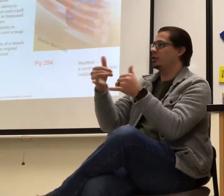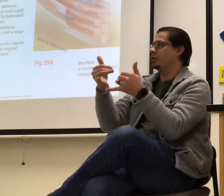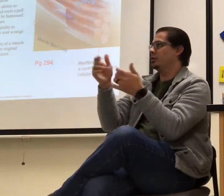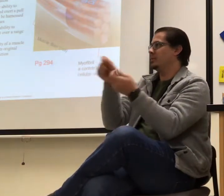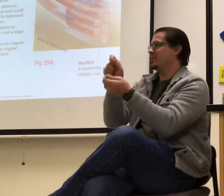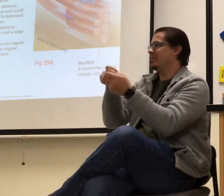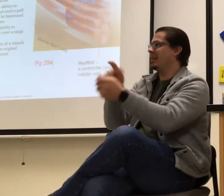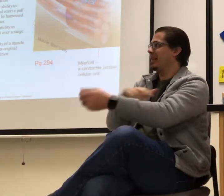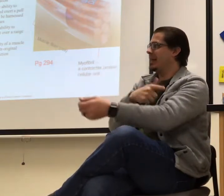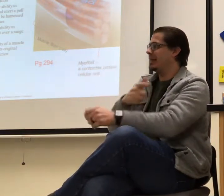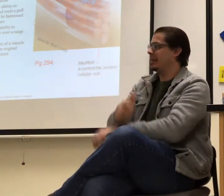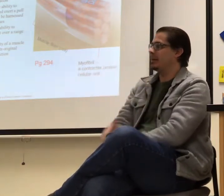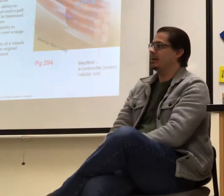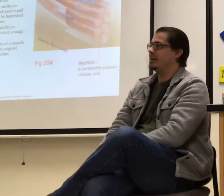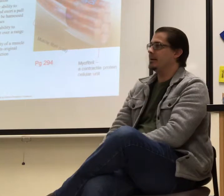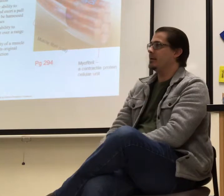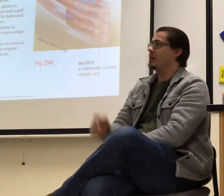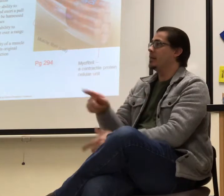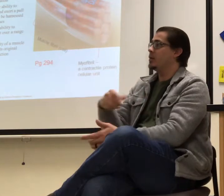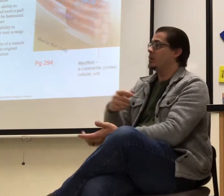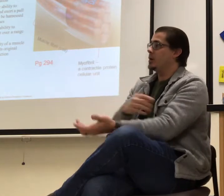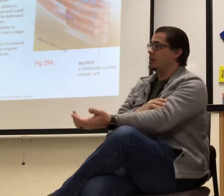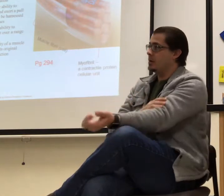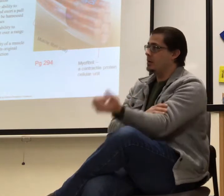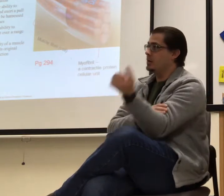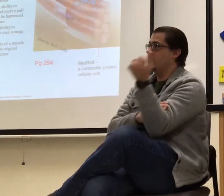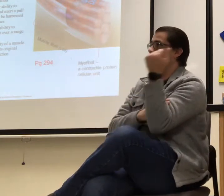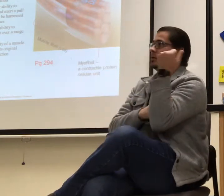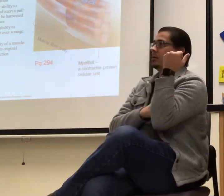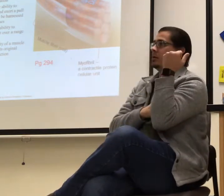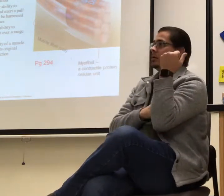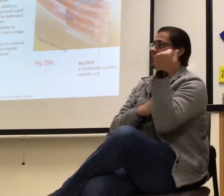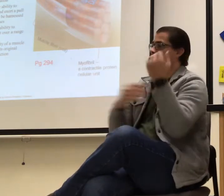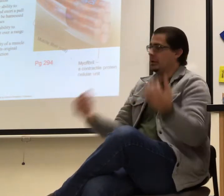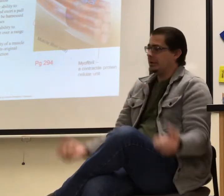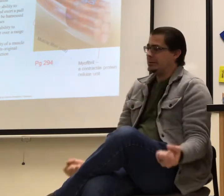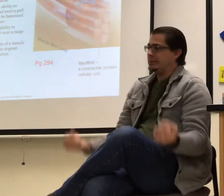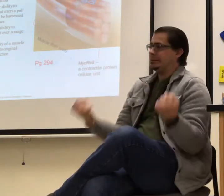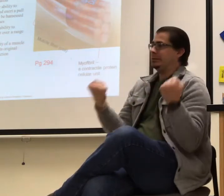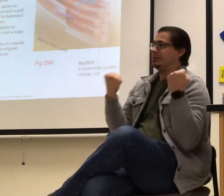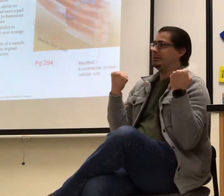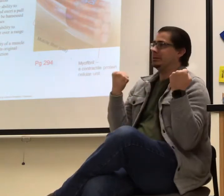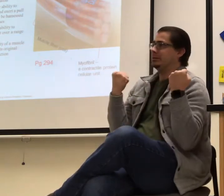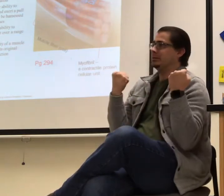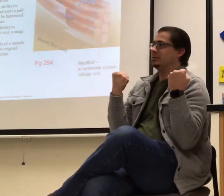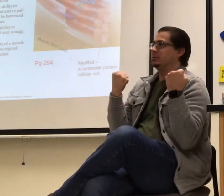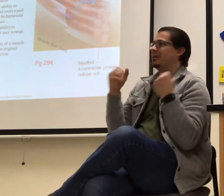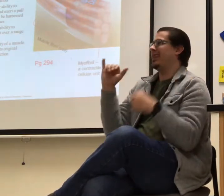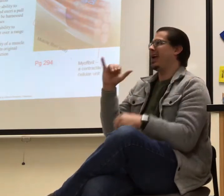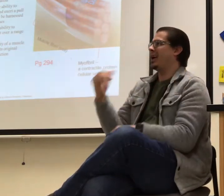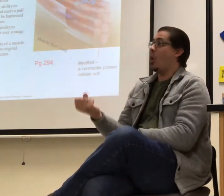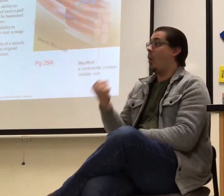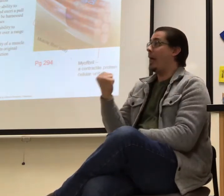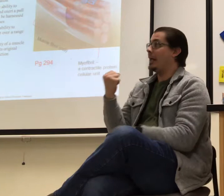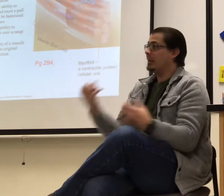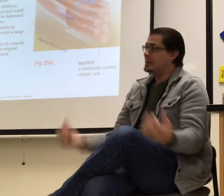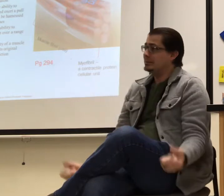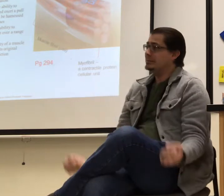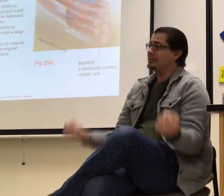length. And you can contract and lift a load and pretend you're holding a weight.